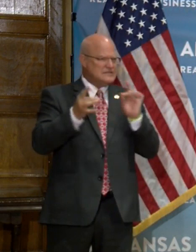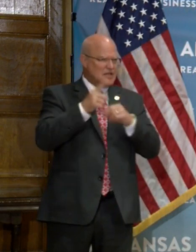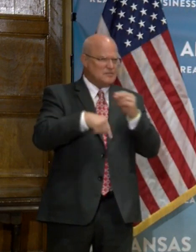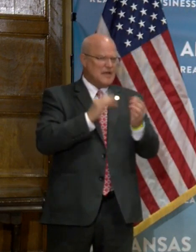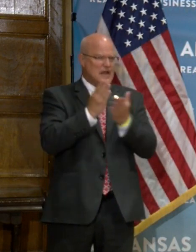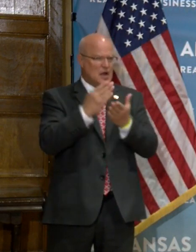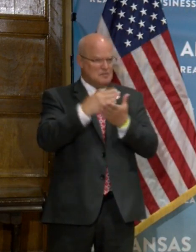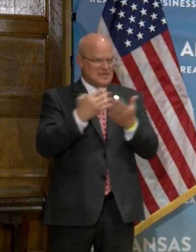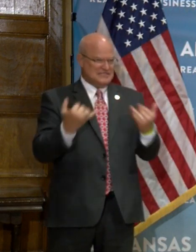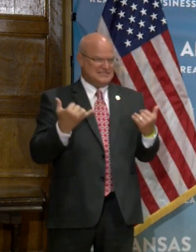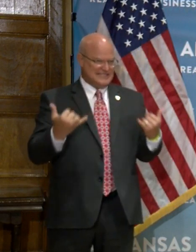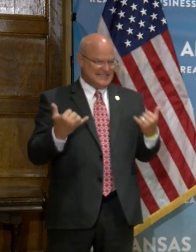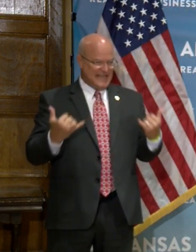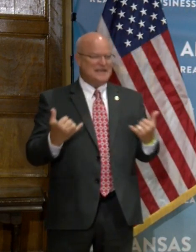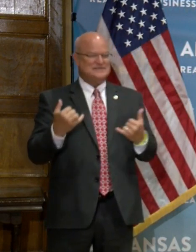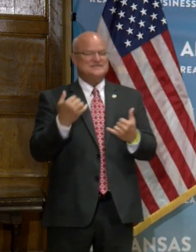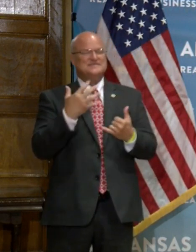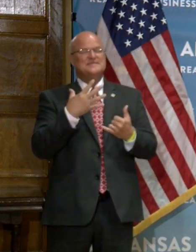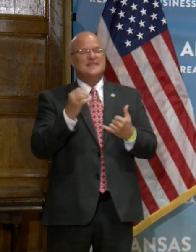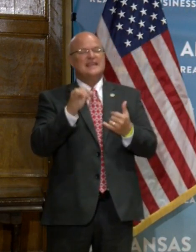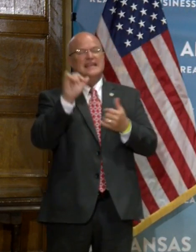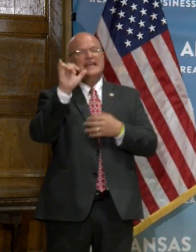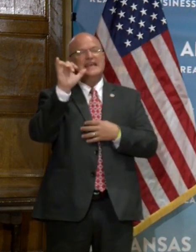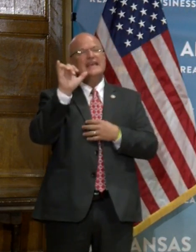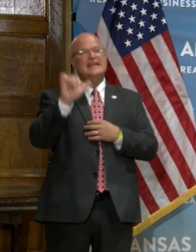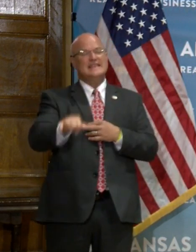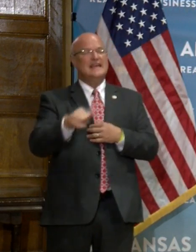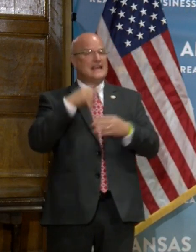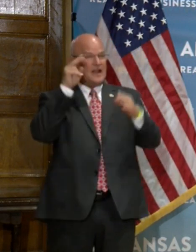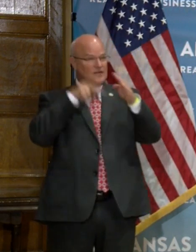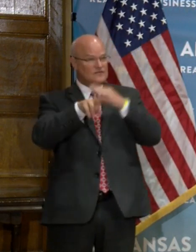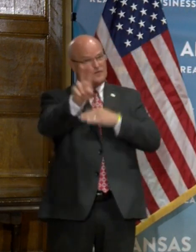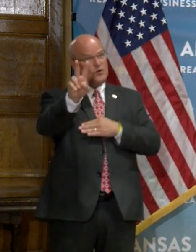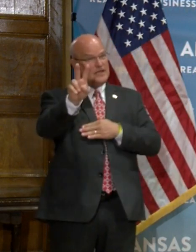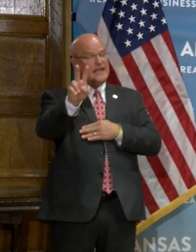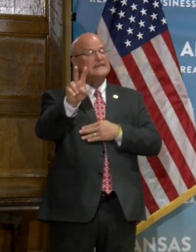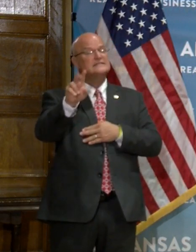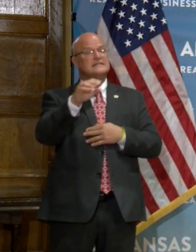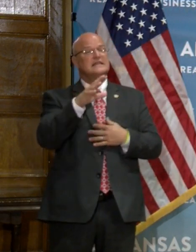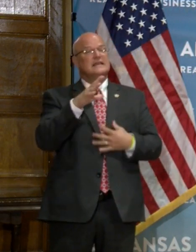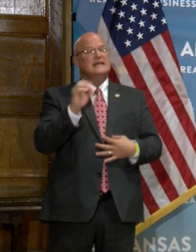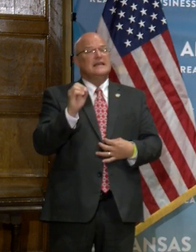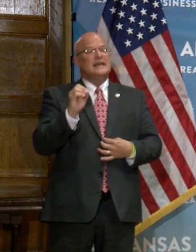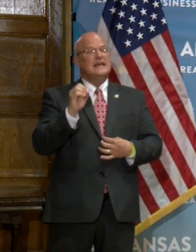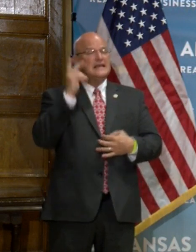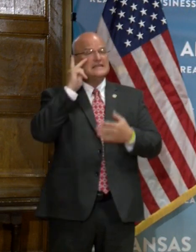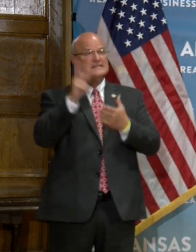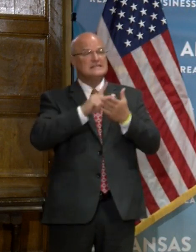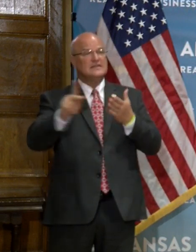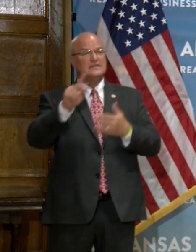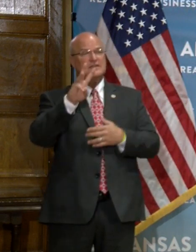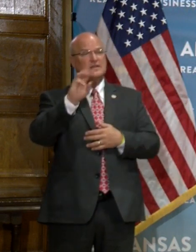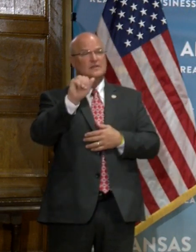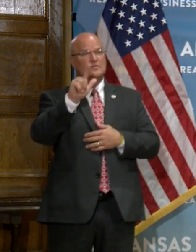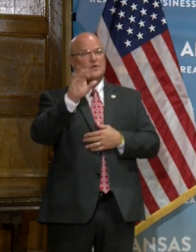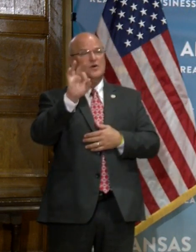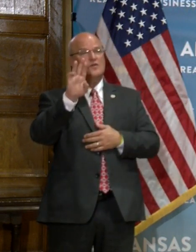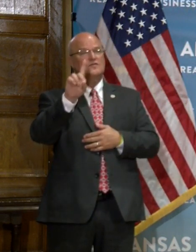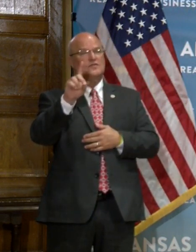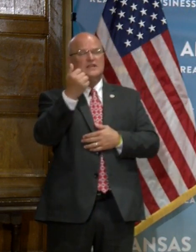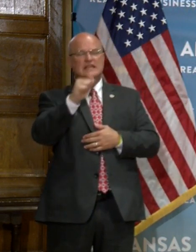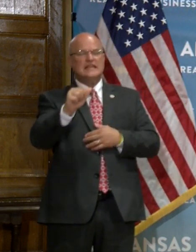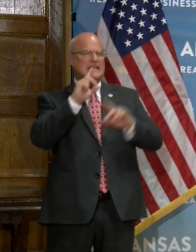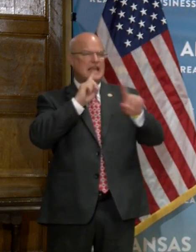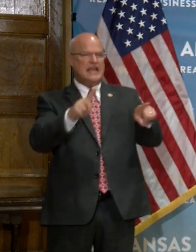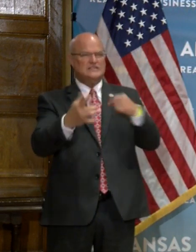our budget today and and our forecast, and Secretary Walther can answer any